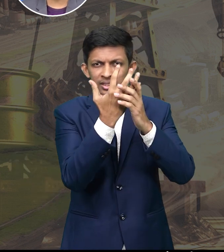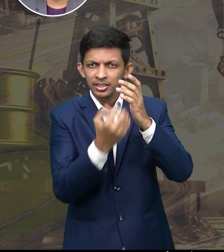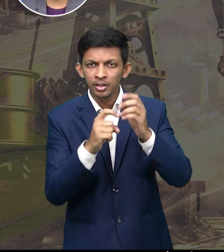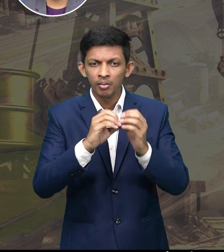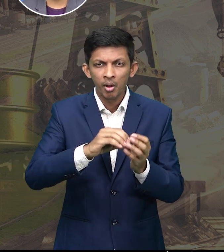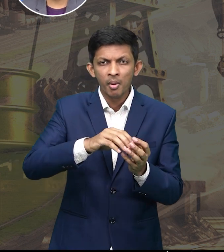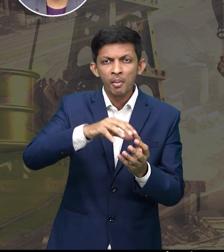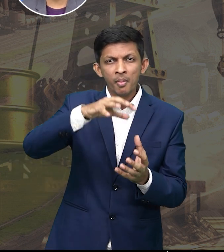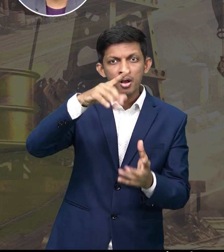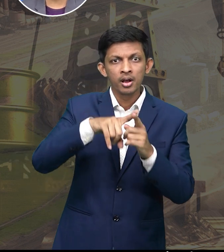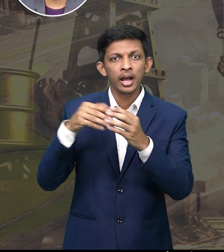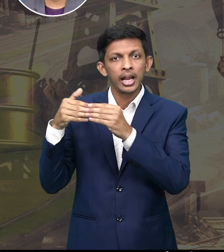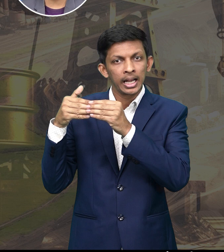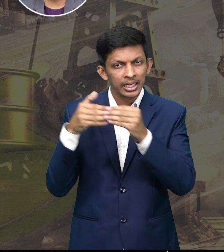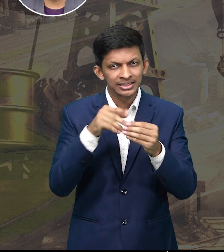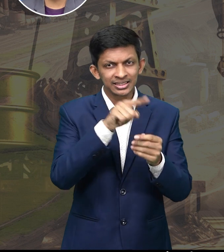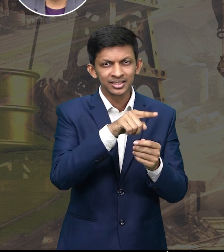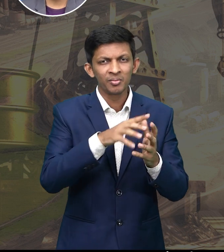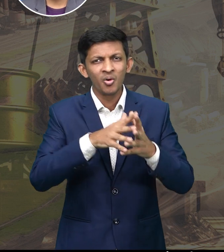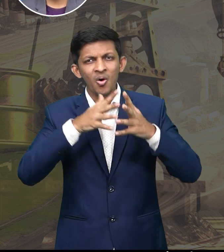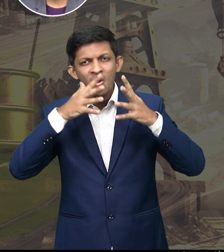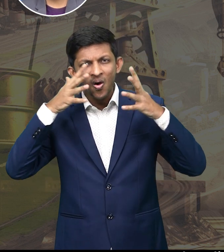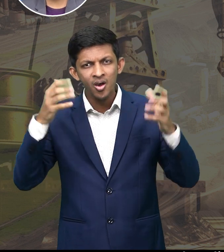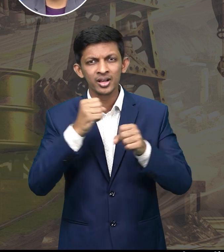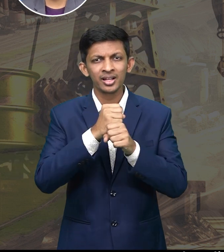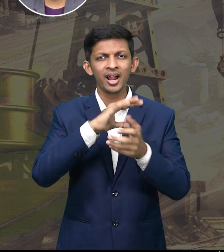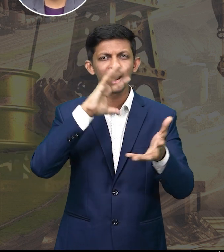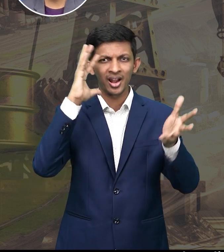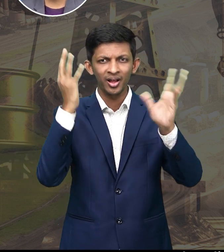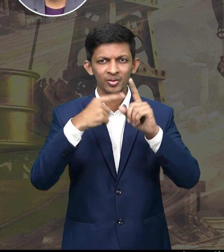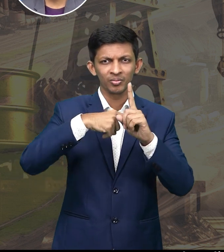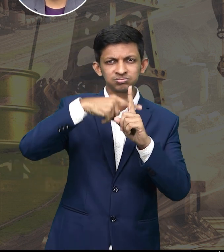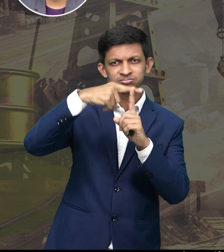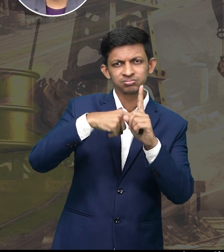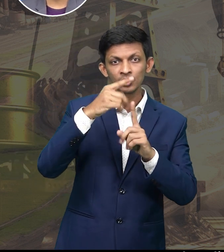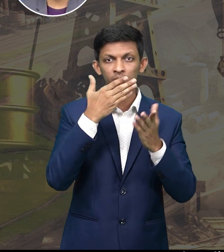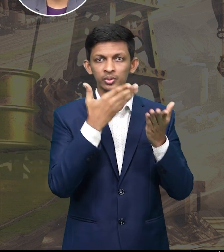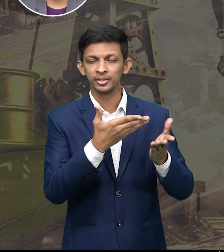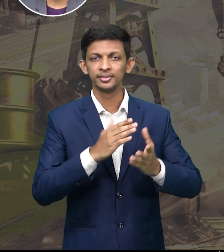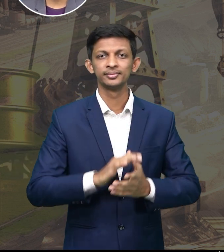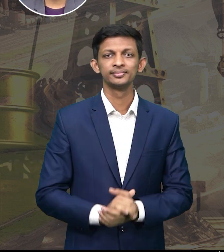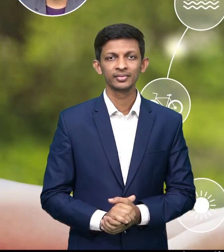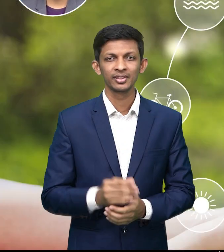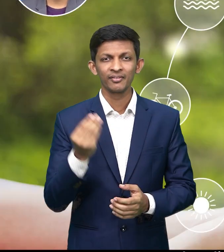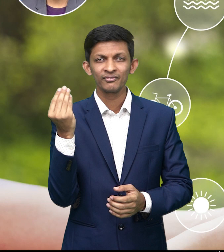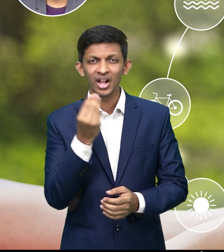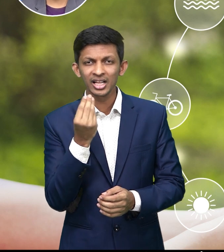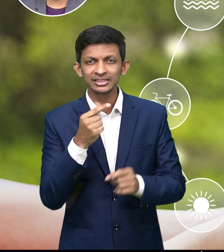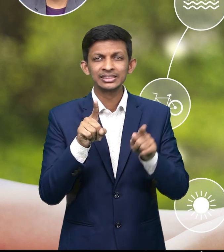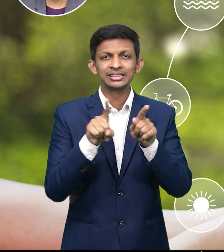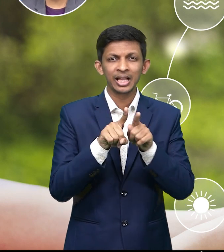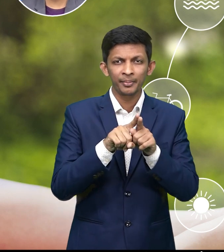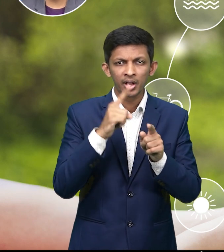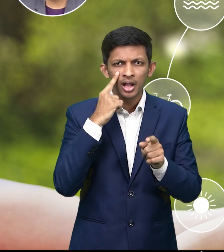the atmosphere is going to increase, leading to intense global warming.